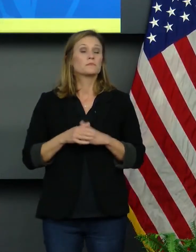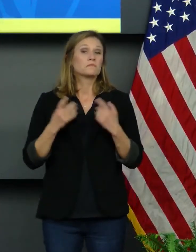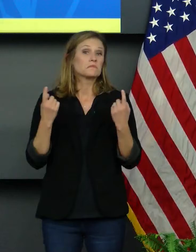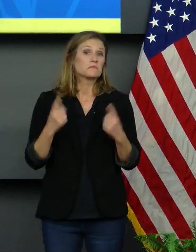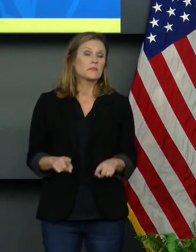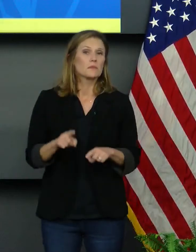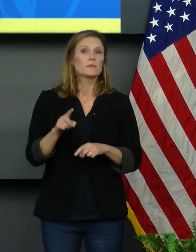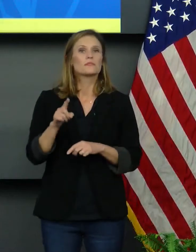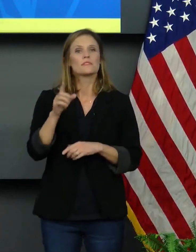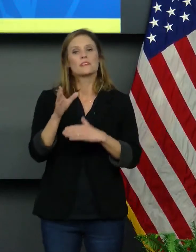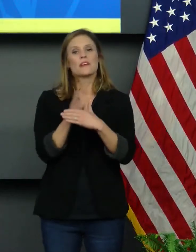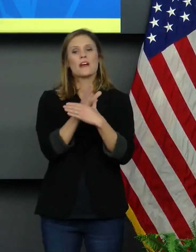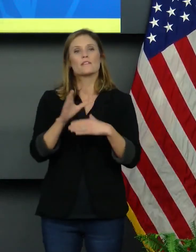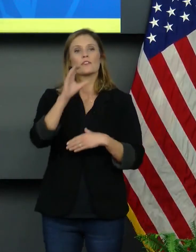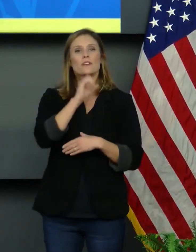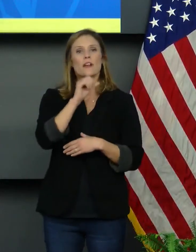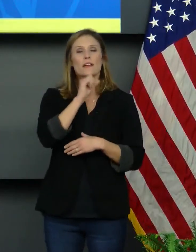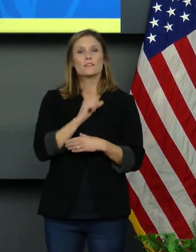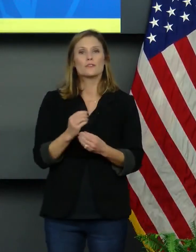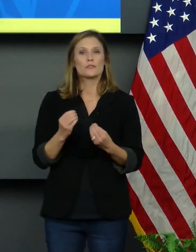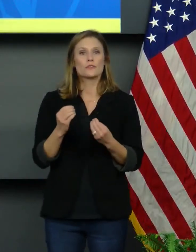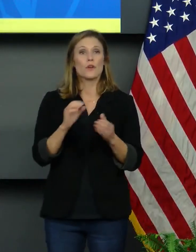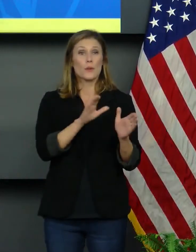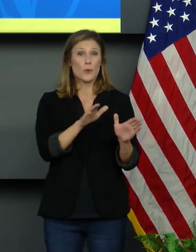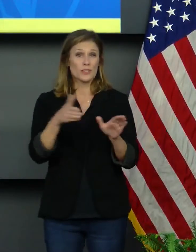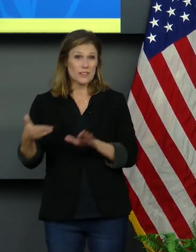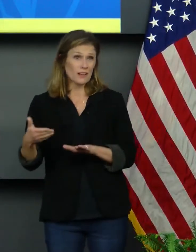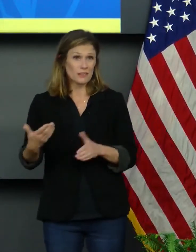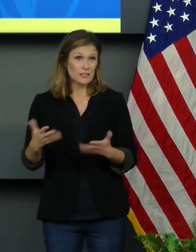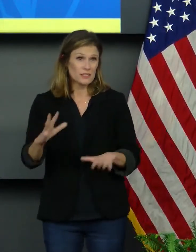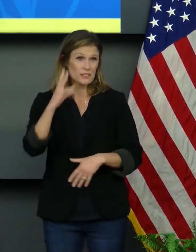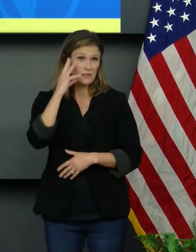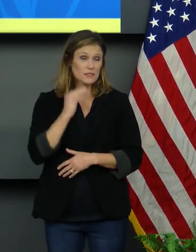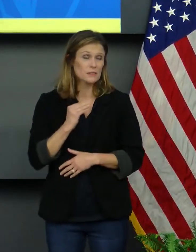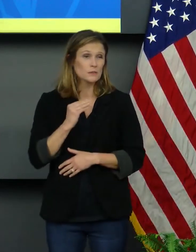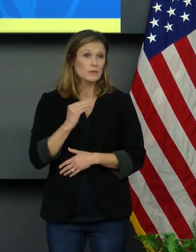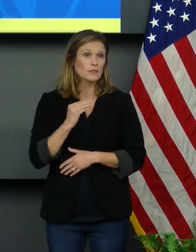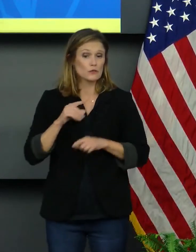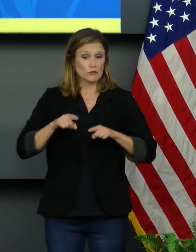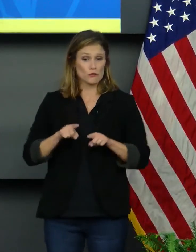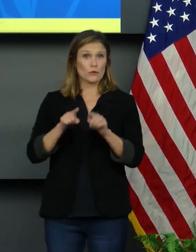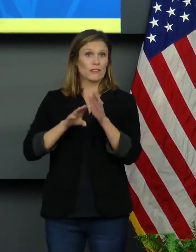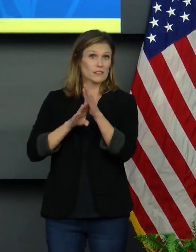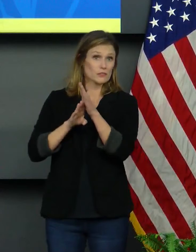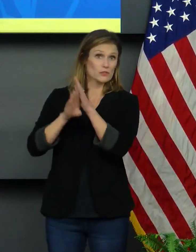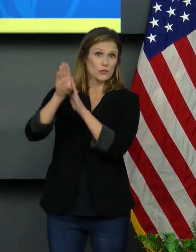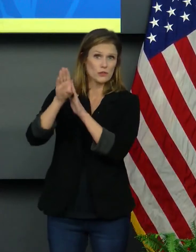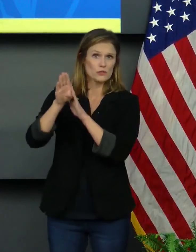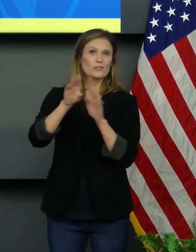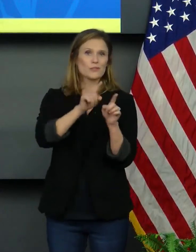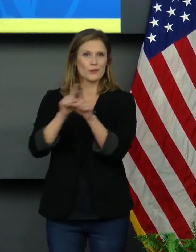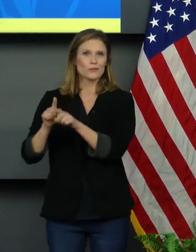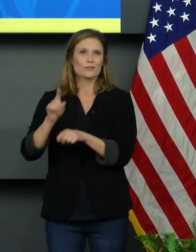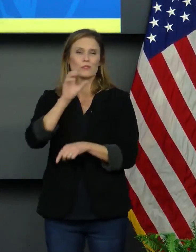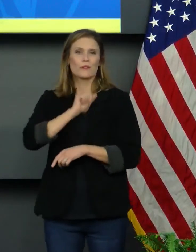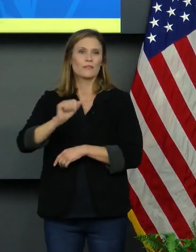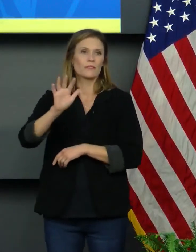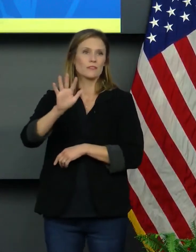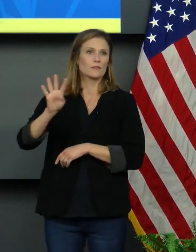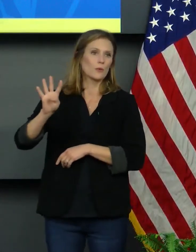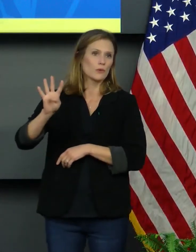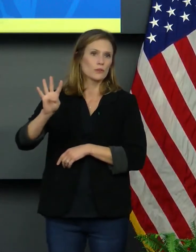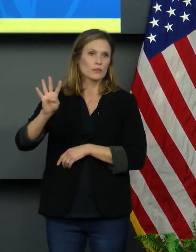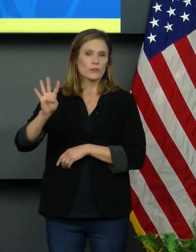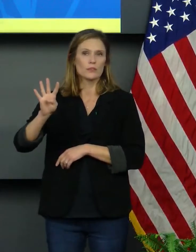consequently, the average age of the mortalities that we've had during this surge is also 54 years old.